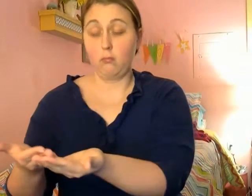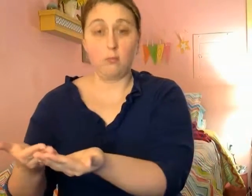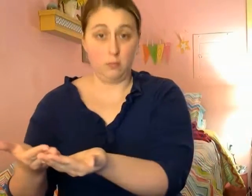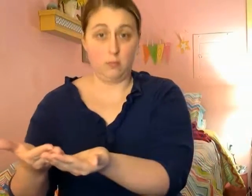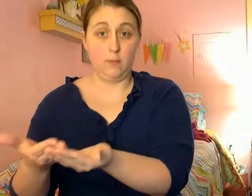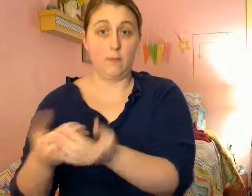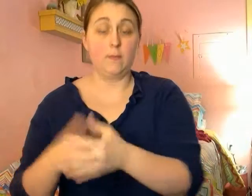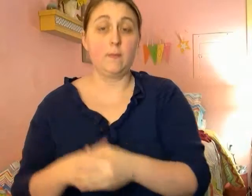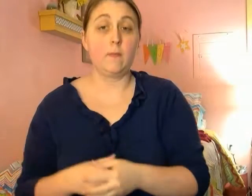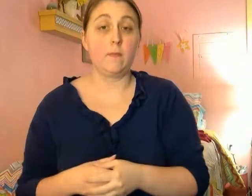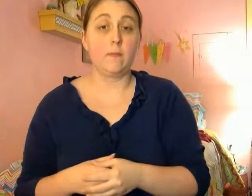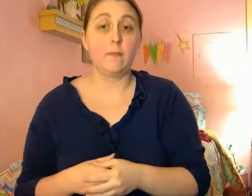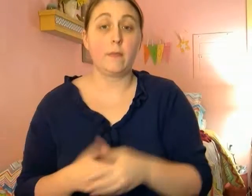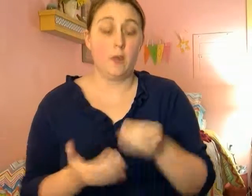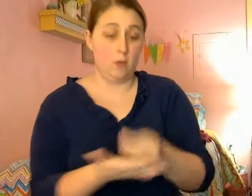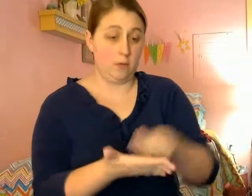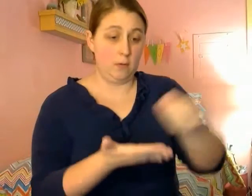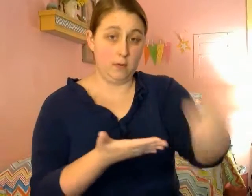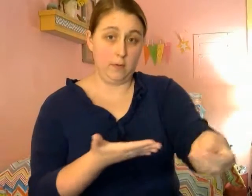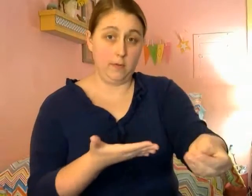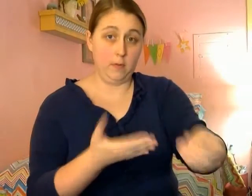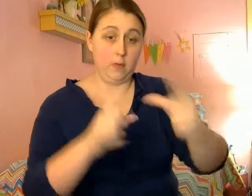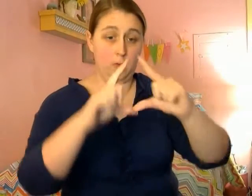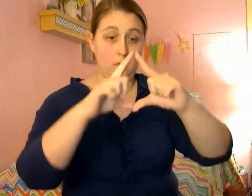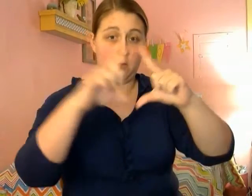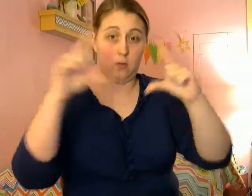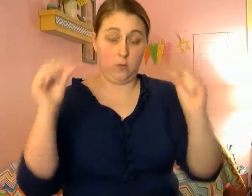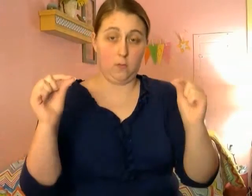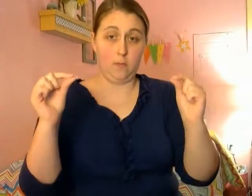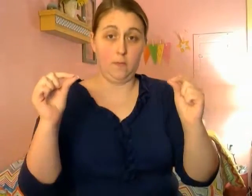I can even give you one of these. Take a card, please.